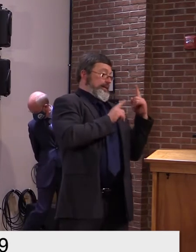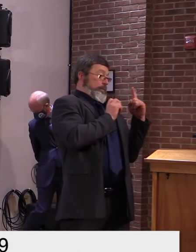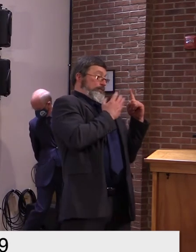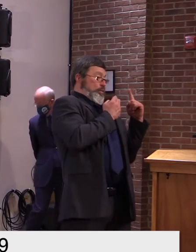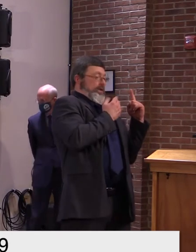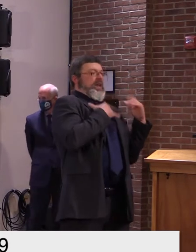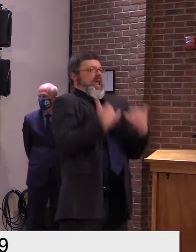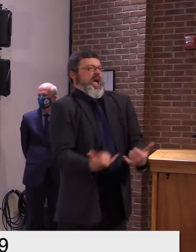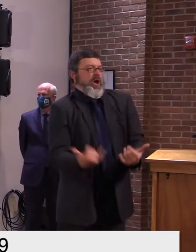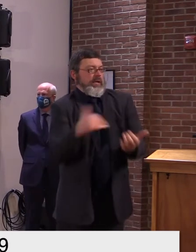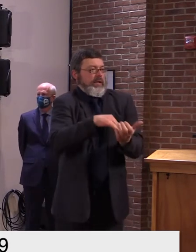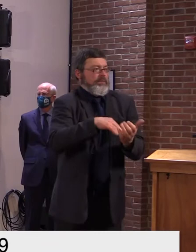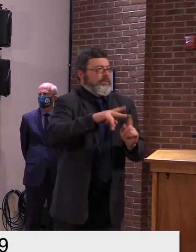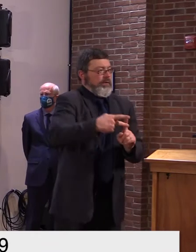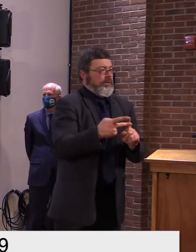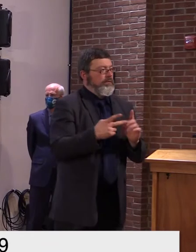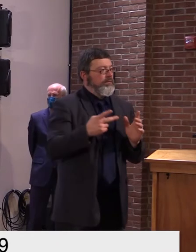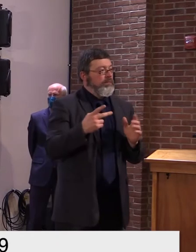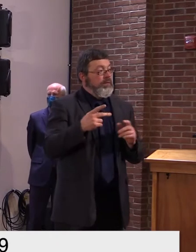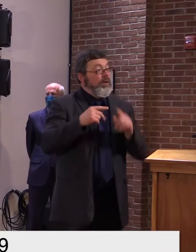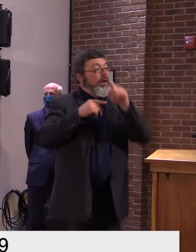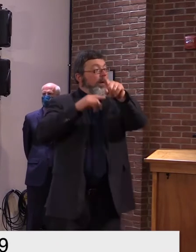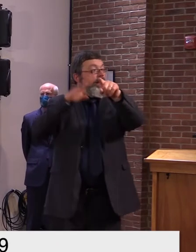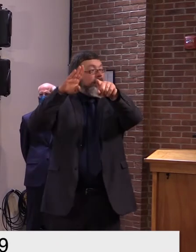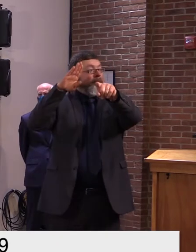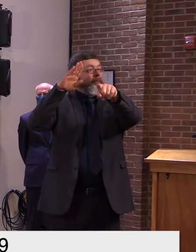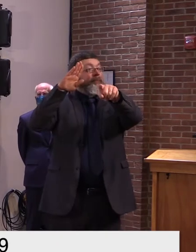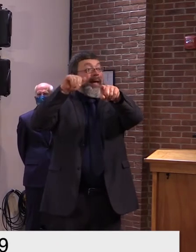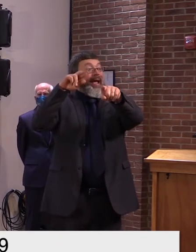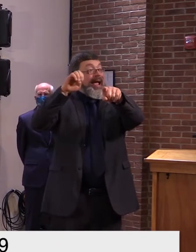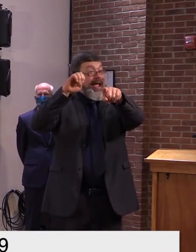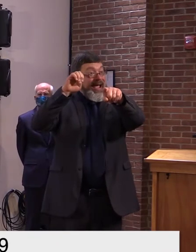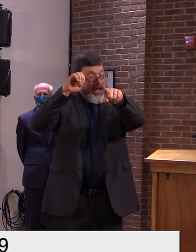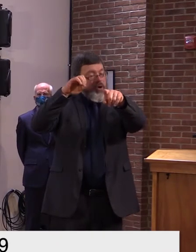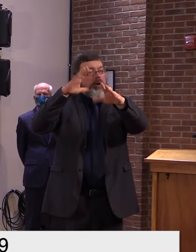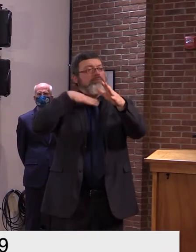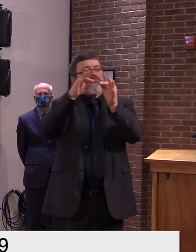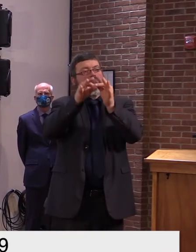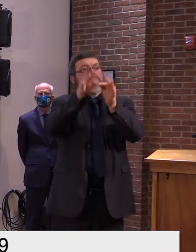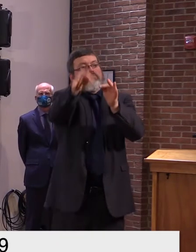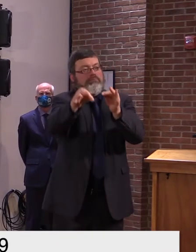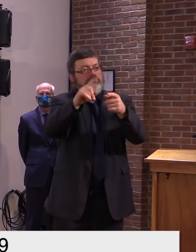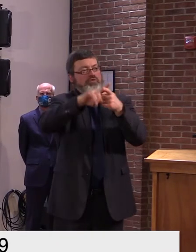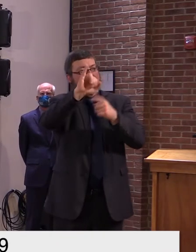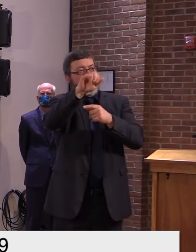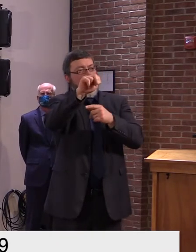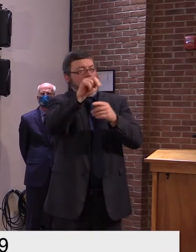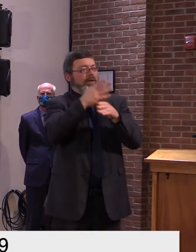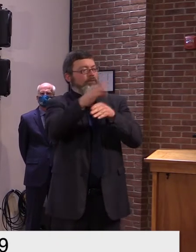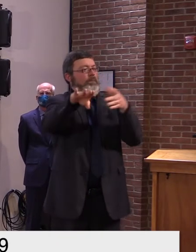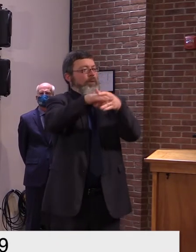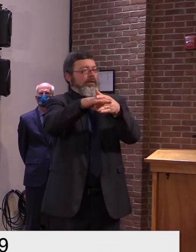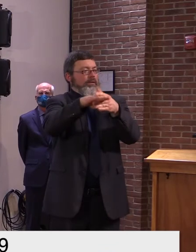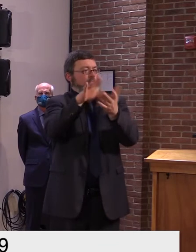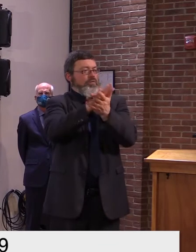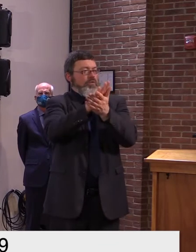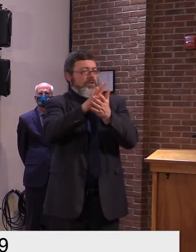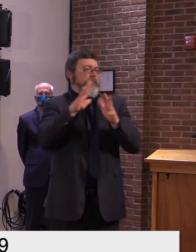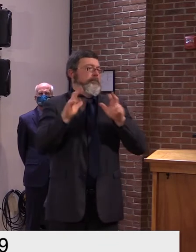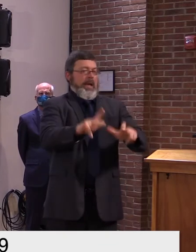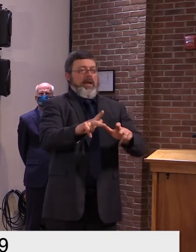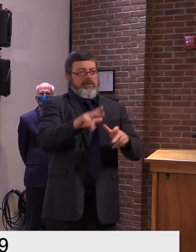from what Dr. Levine had reported earlier. Okay,